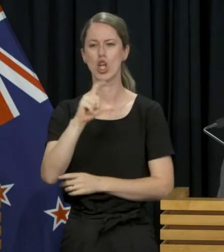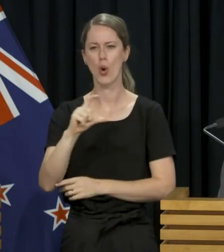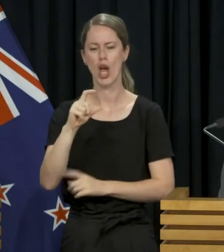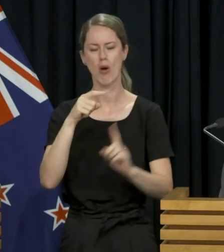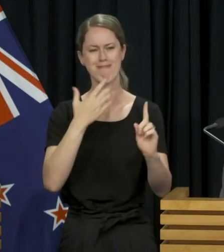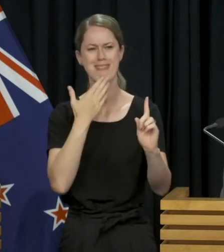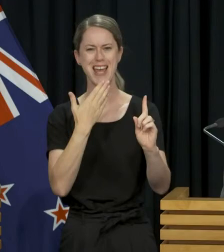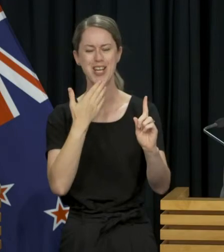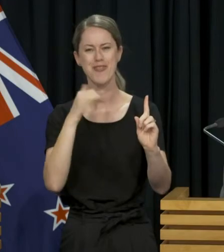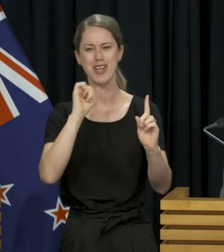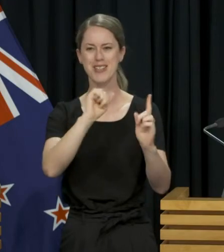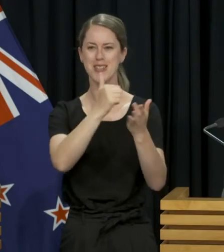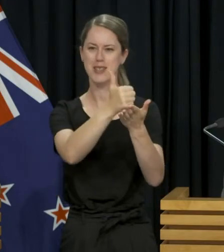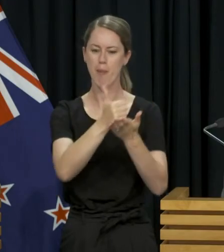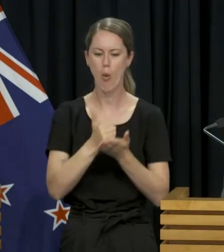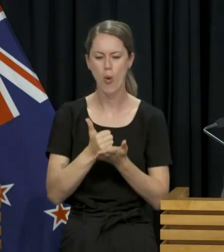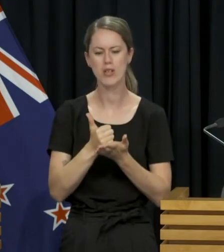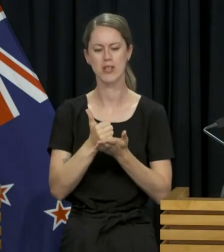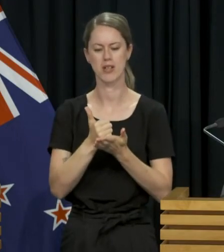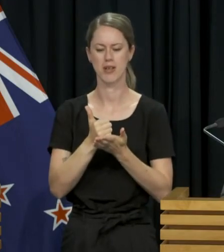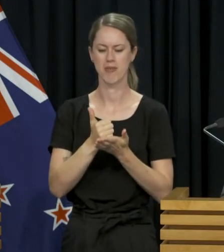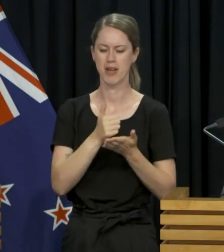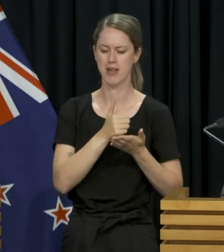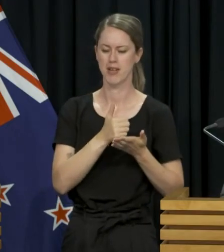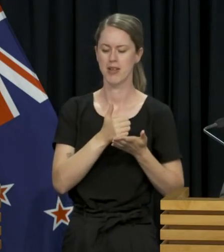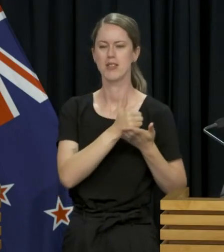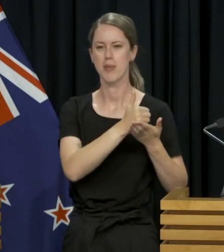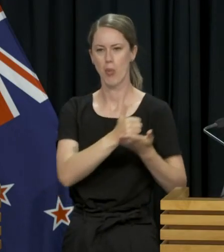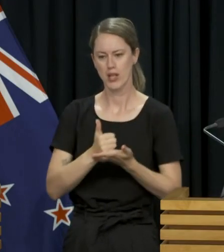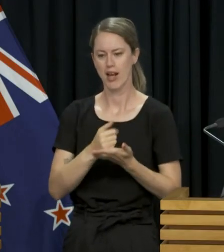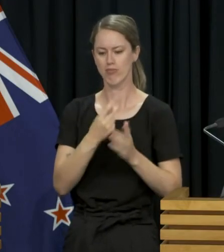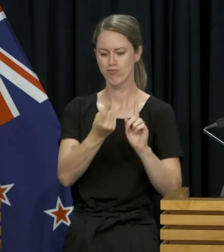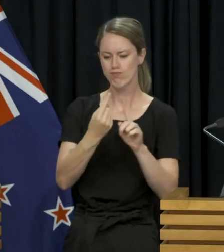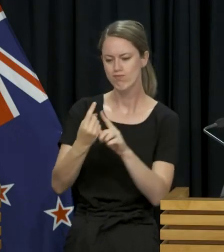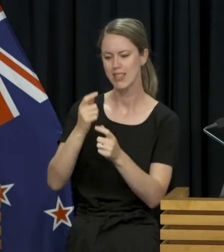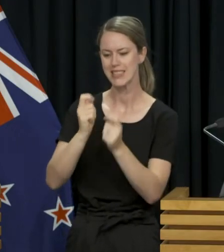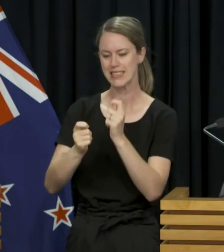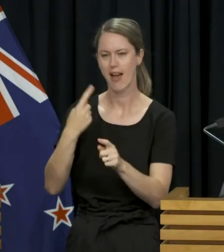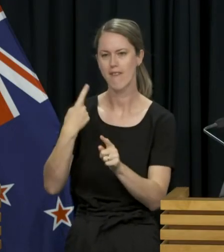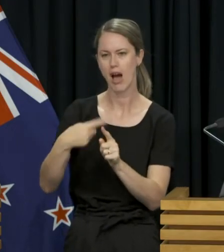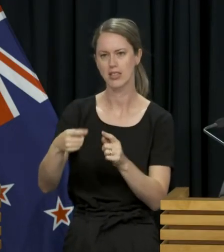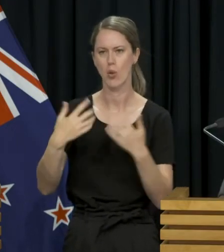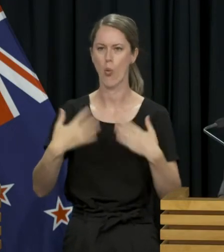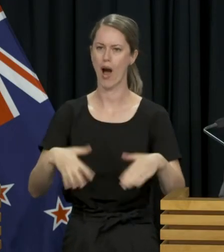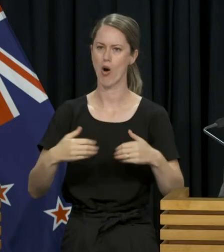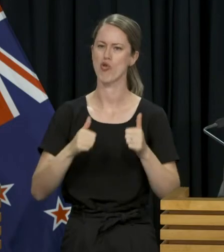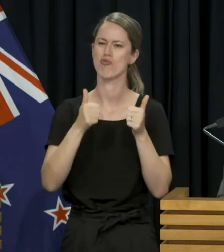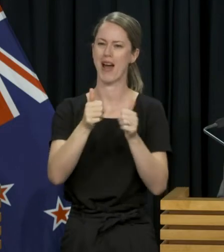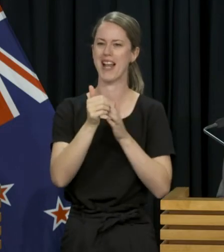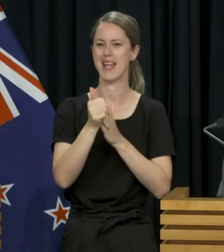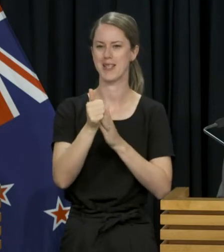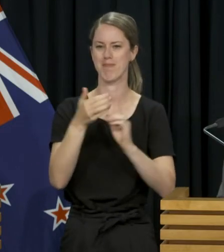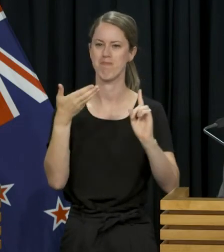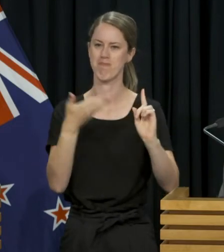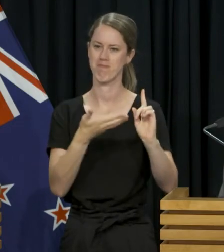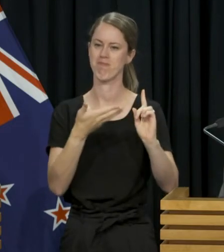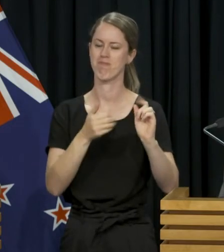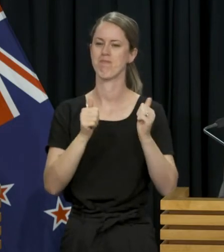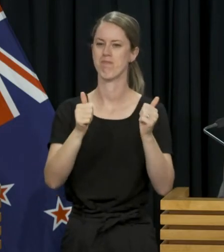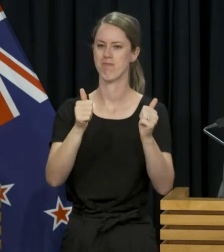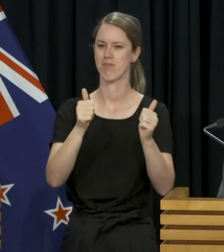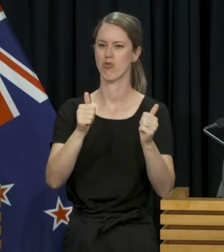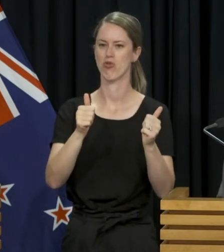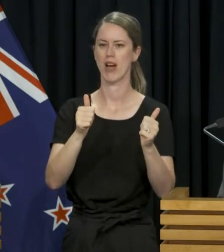for his strong support, reinforcement of the public health response, and I think a model leadership really of that